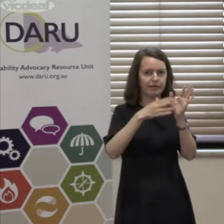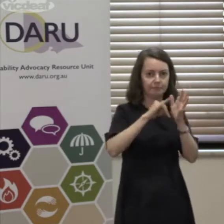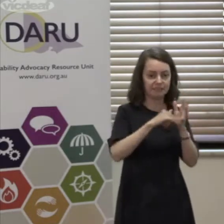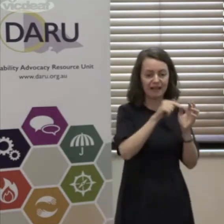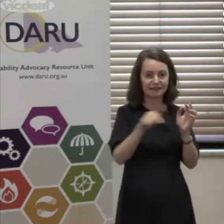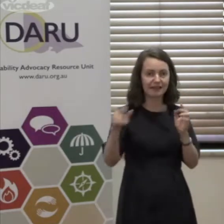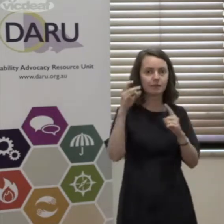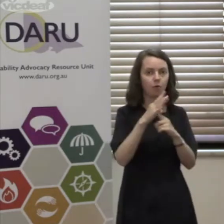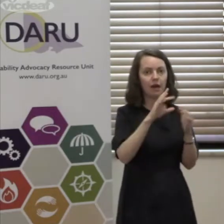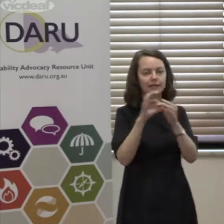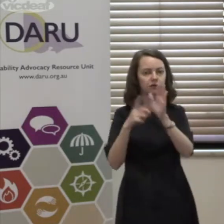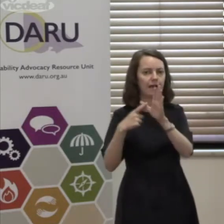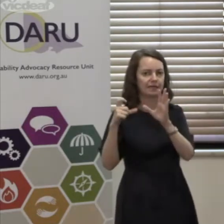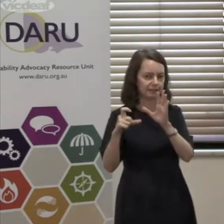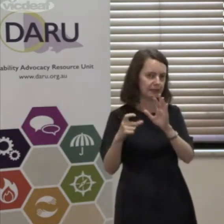coordination.